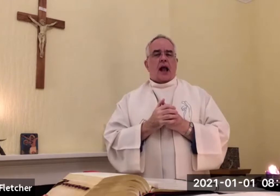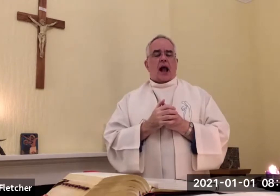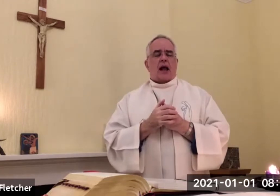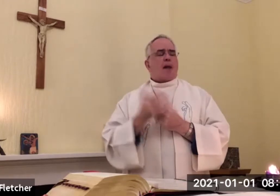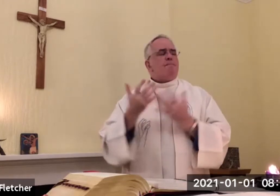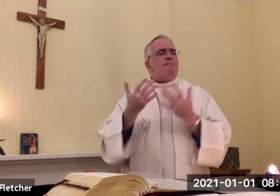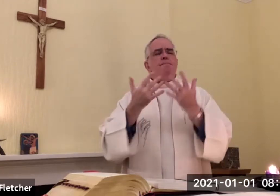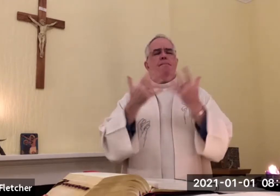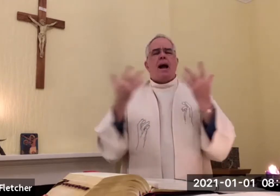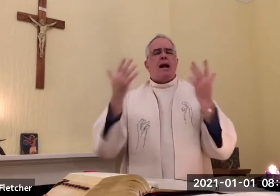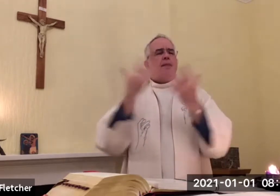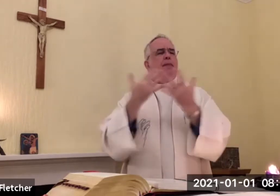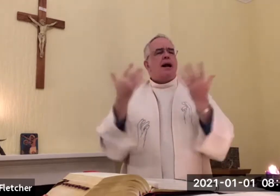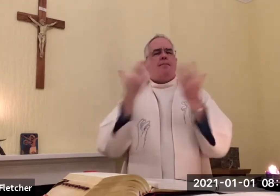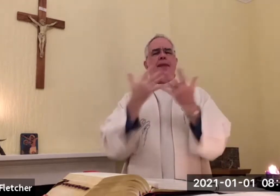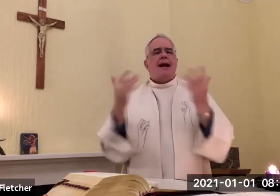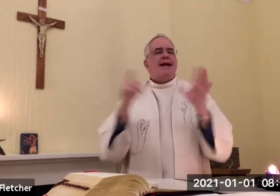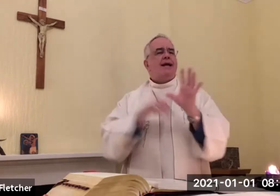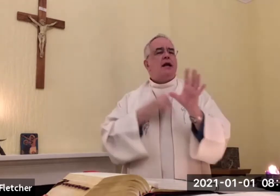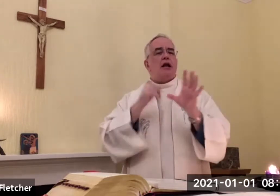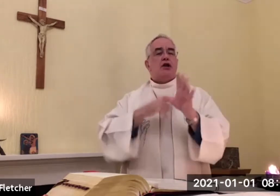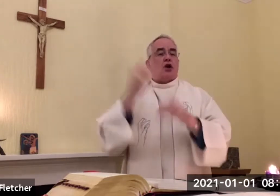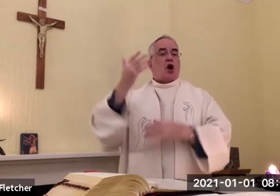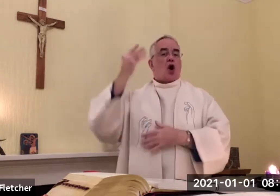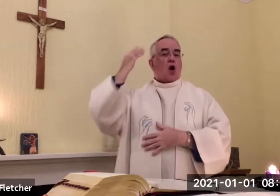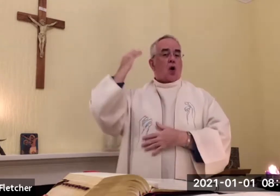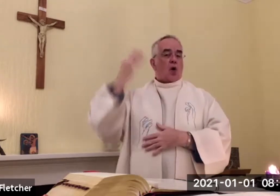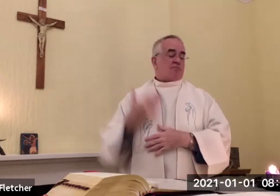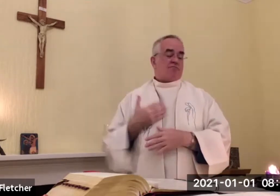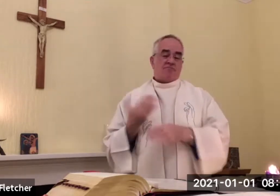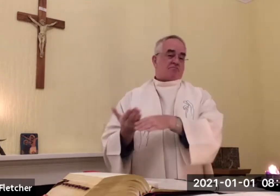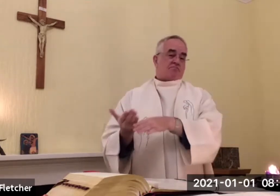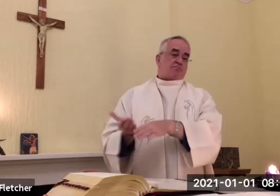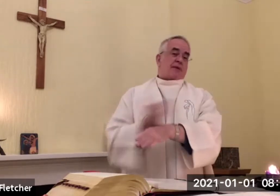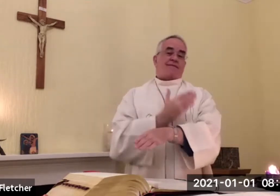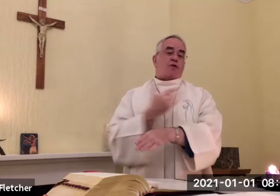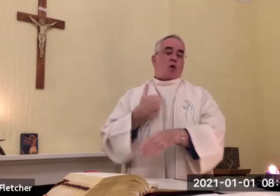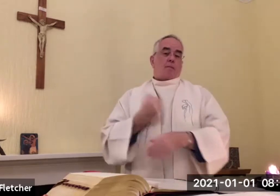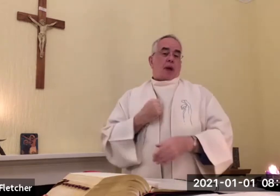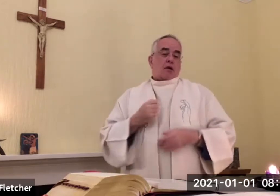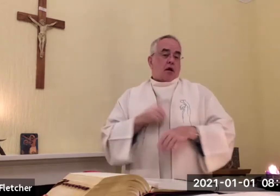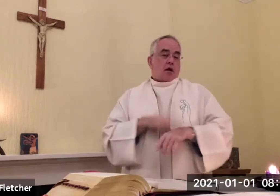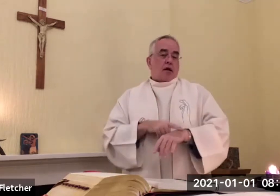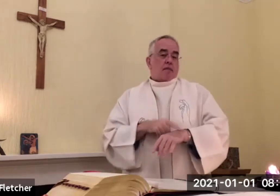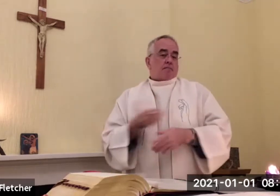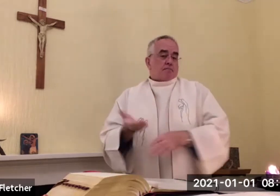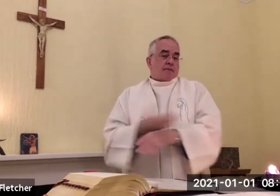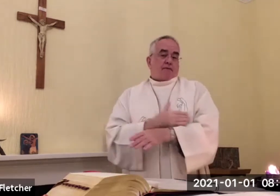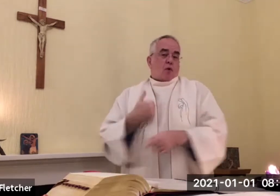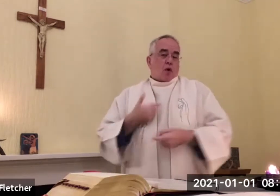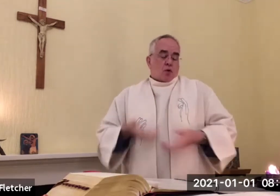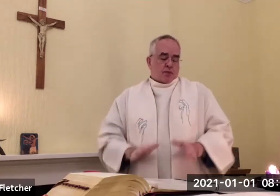And many, many, many years ago, before my time, before I was